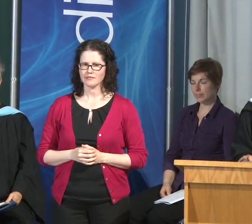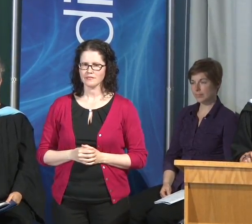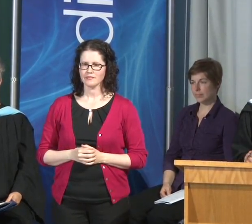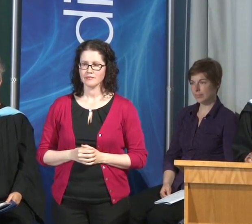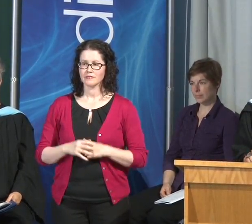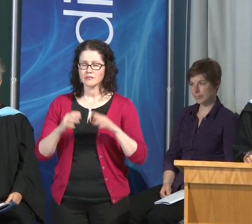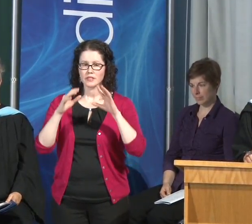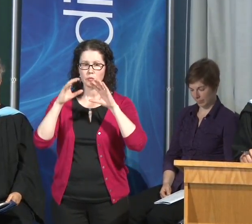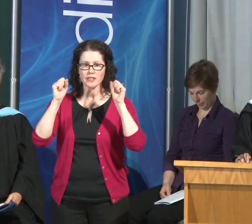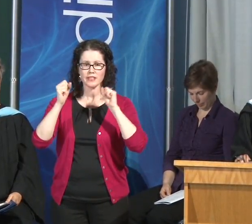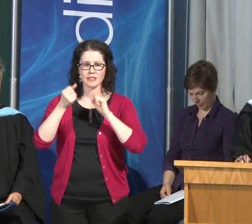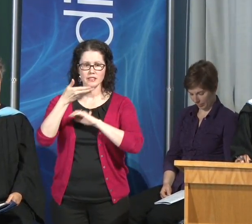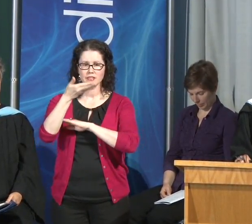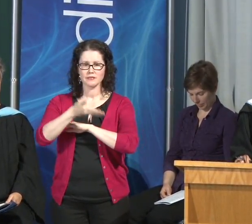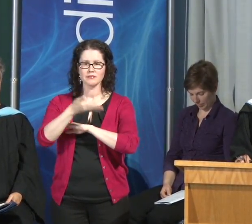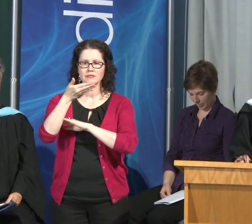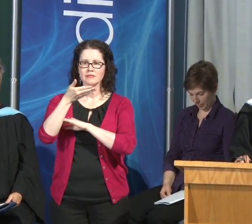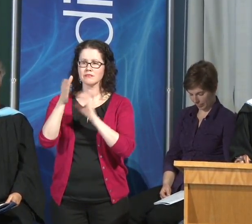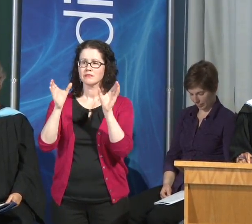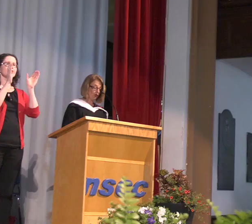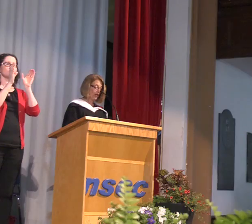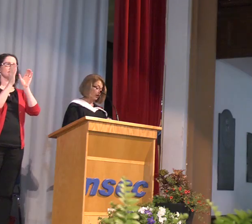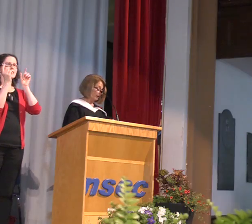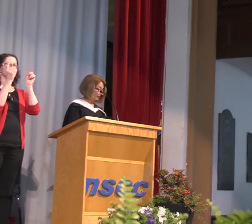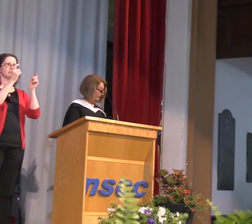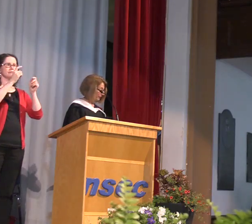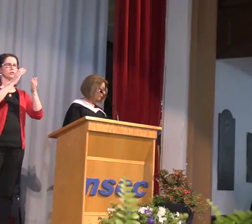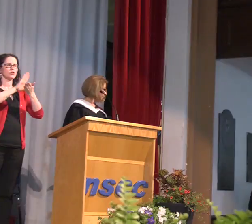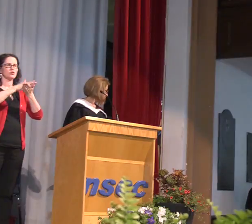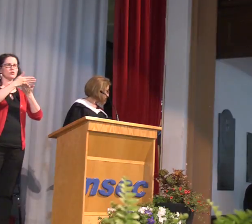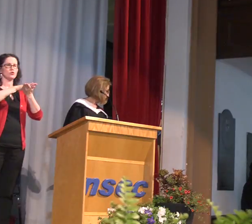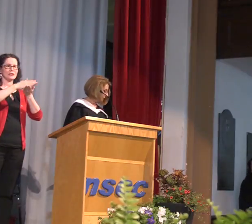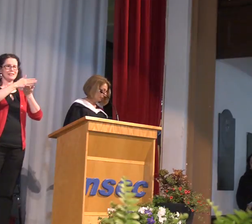Mr. President, the candidate for the Certificate in Cooking.